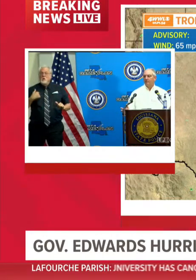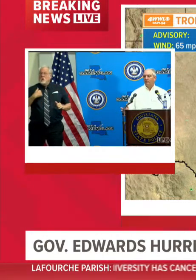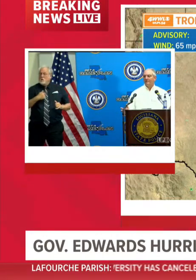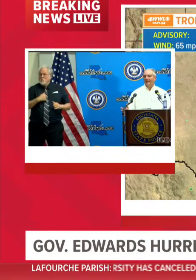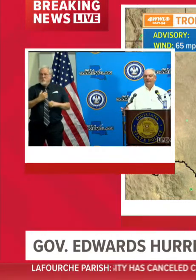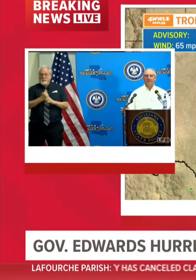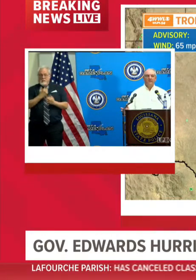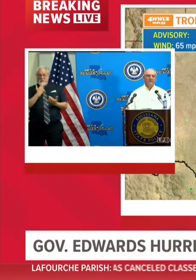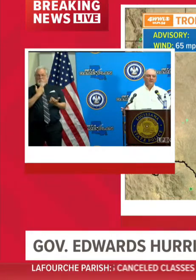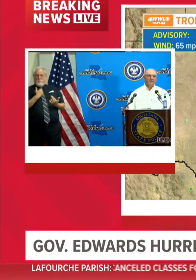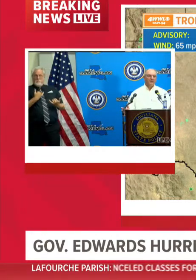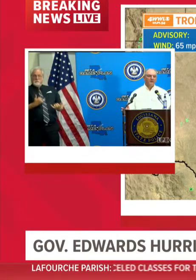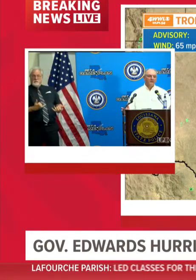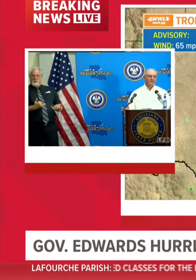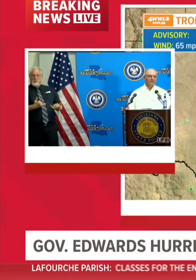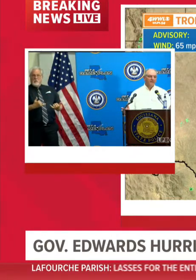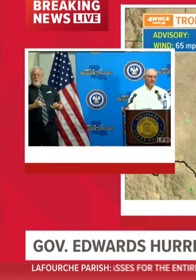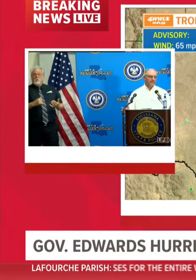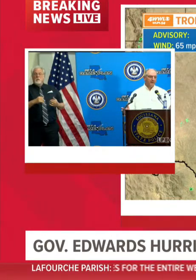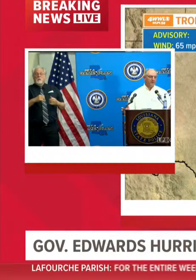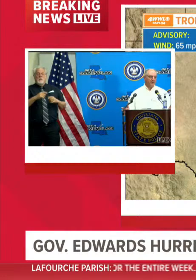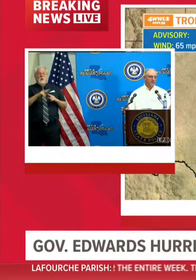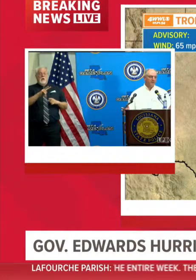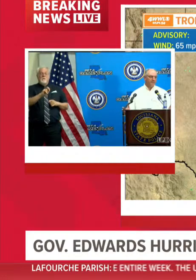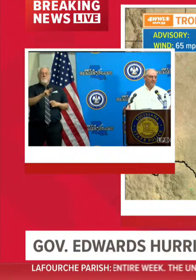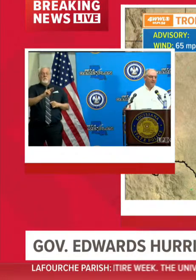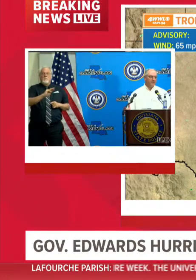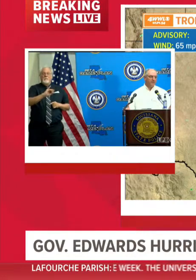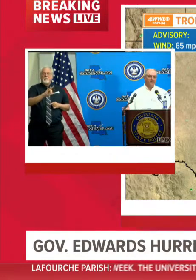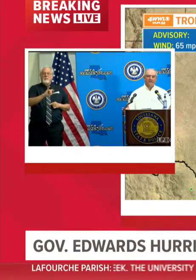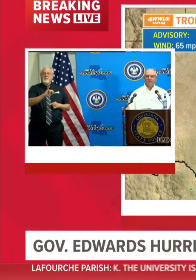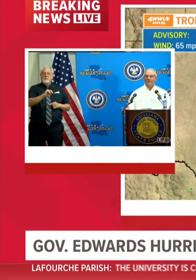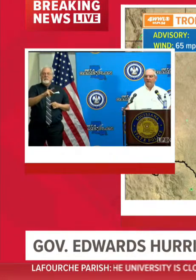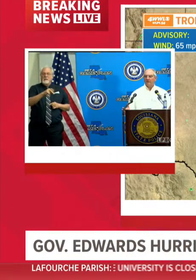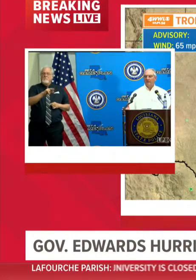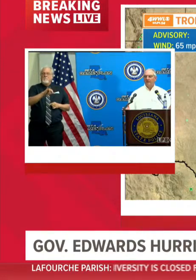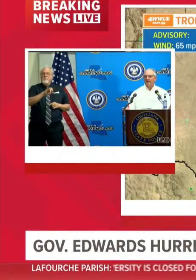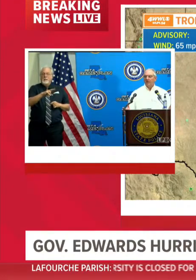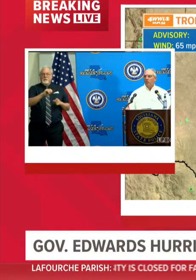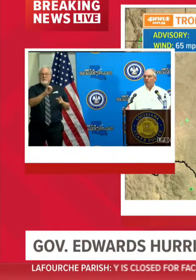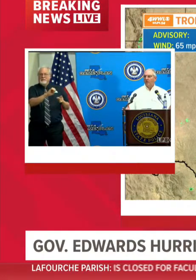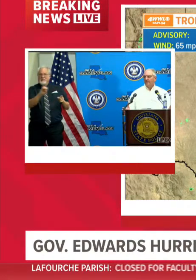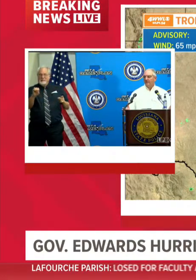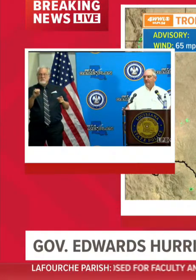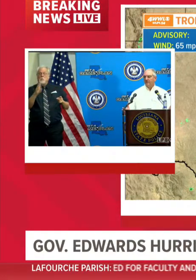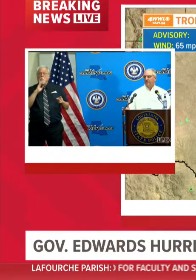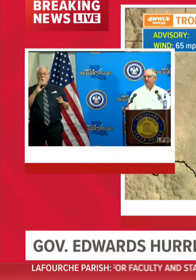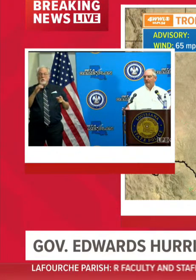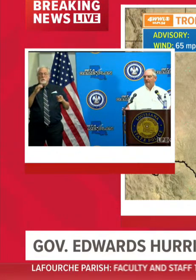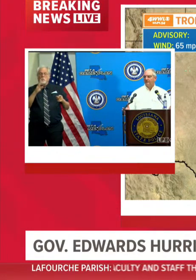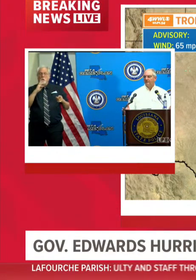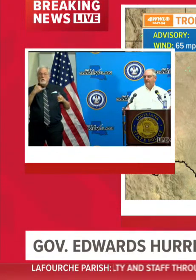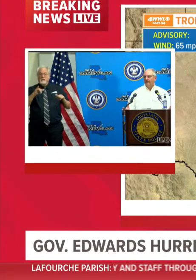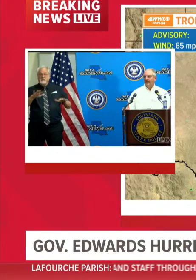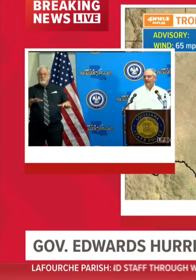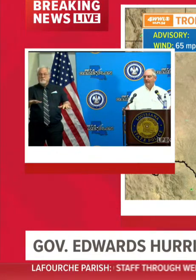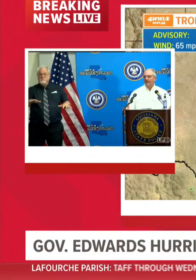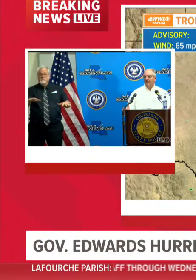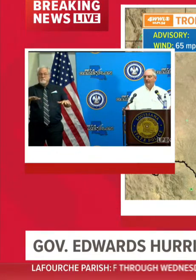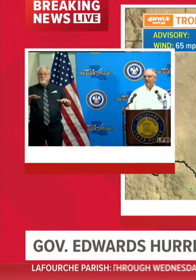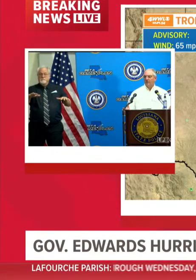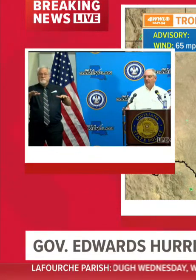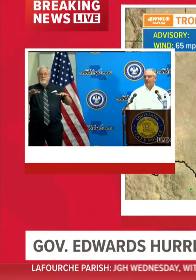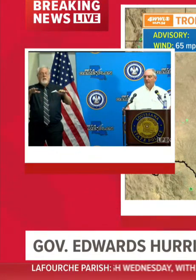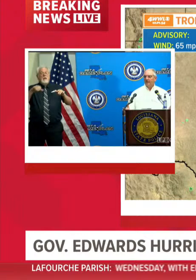getting reports now in Vermilion parishes and parishes east of there that water continues to rise.